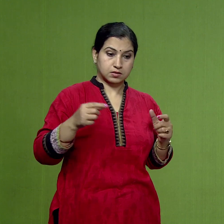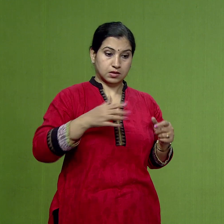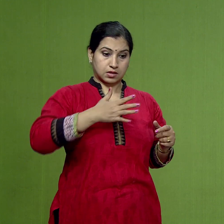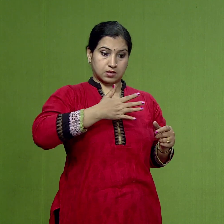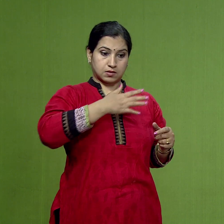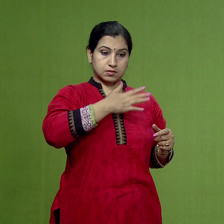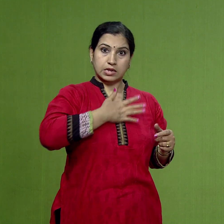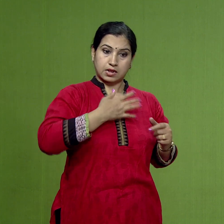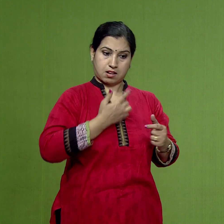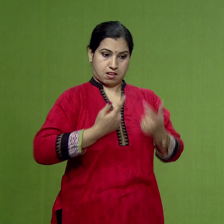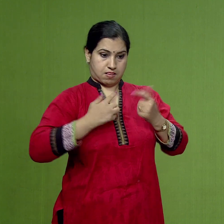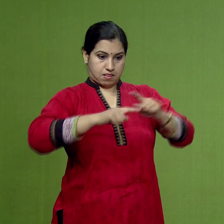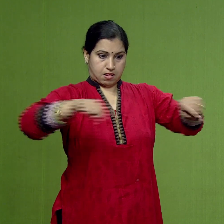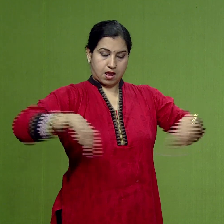bodies, and white clouds.